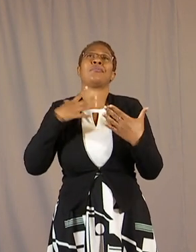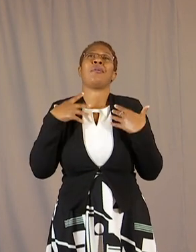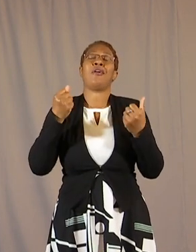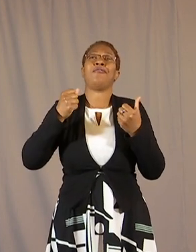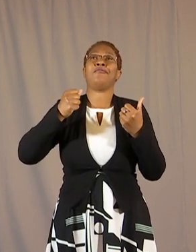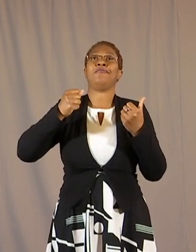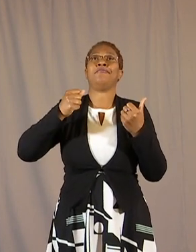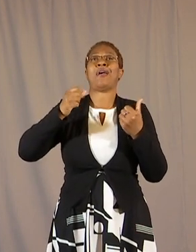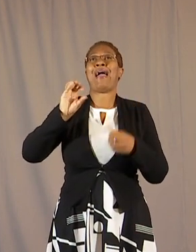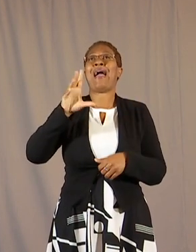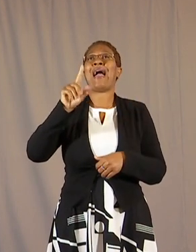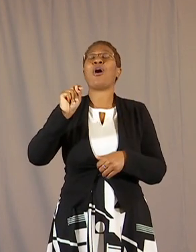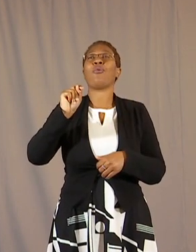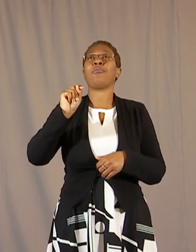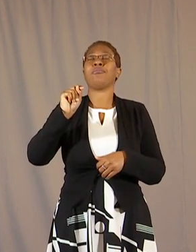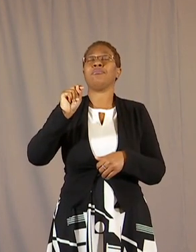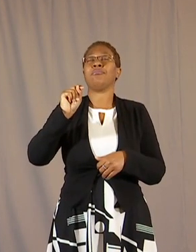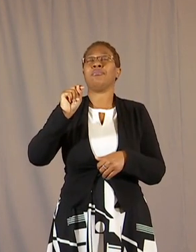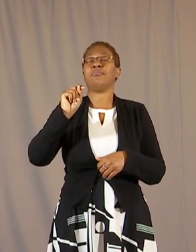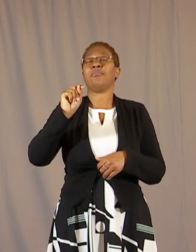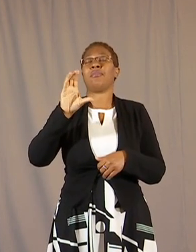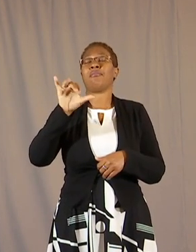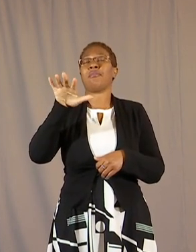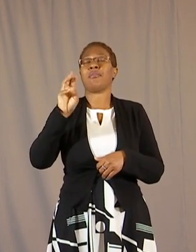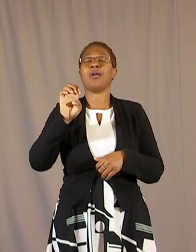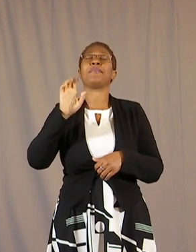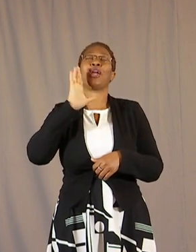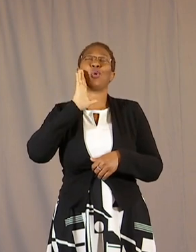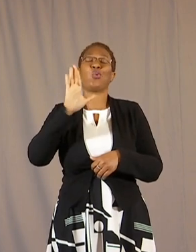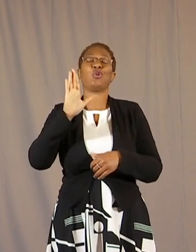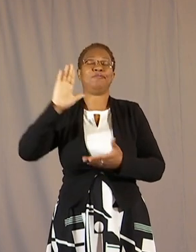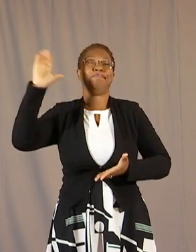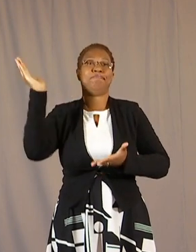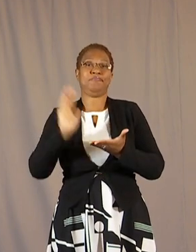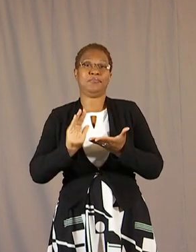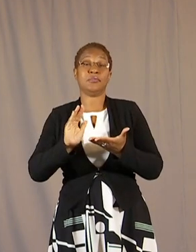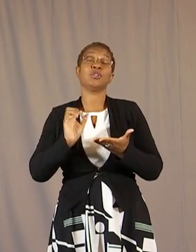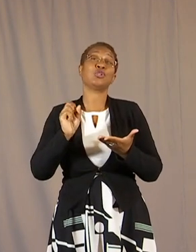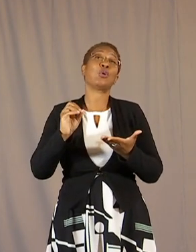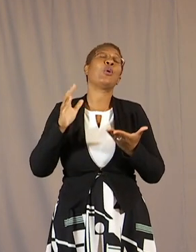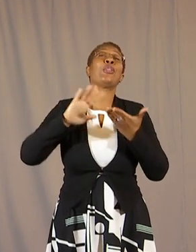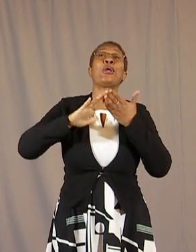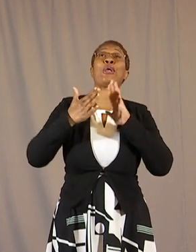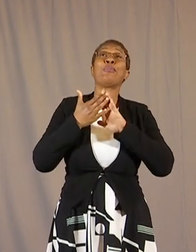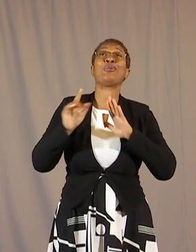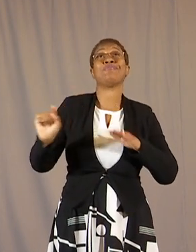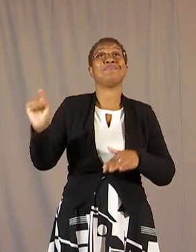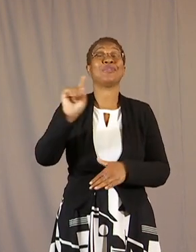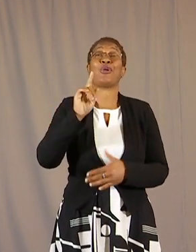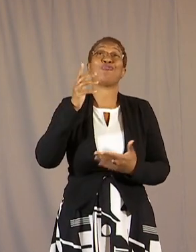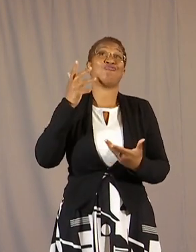with us. And I would say many of those lessons learned, the community already knew them.